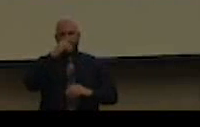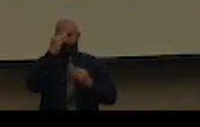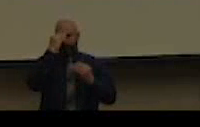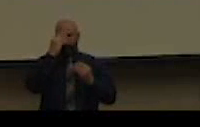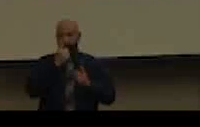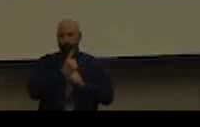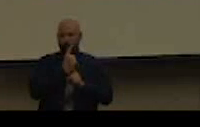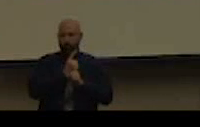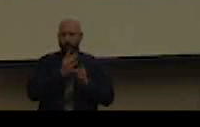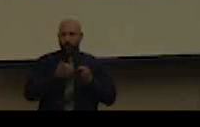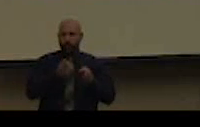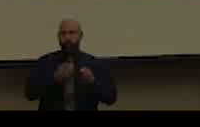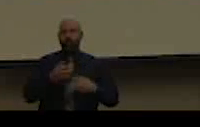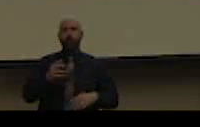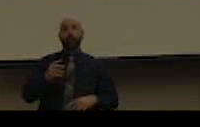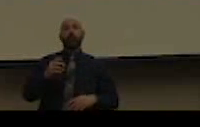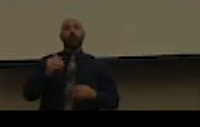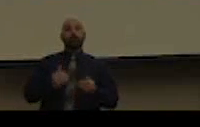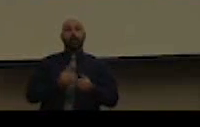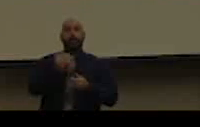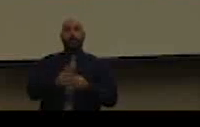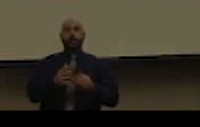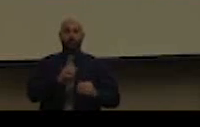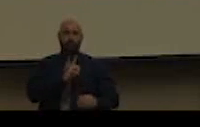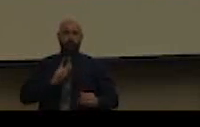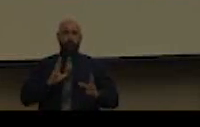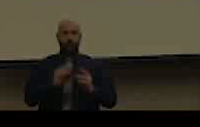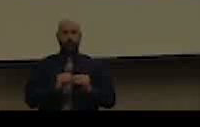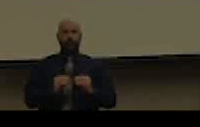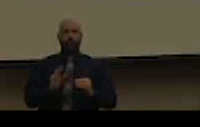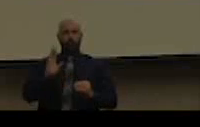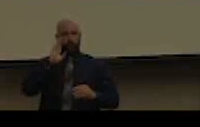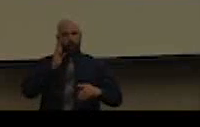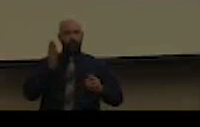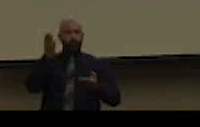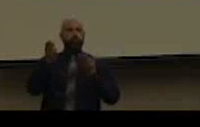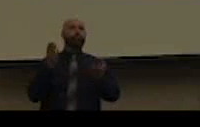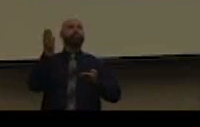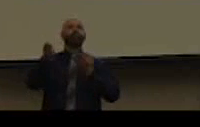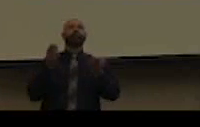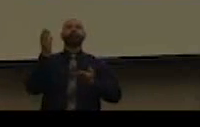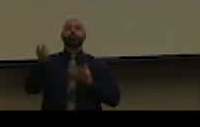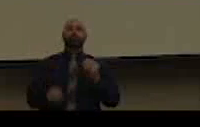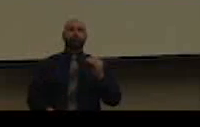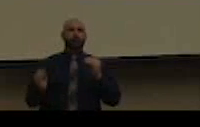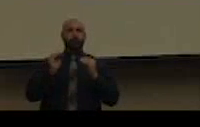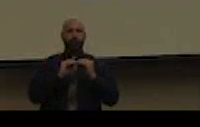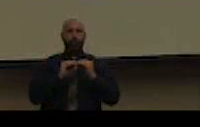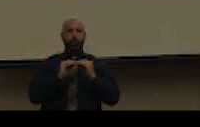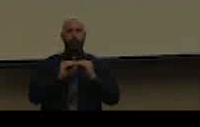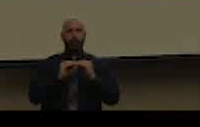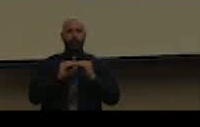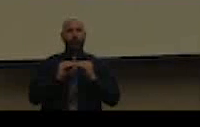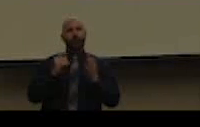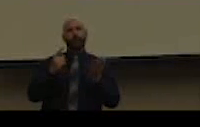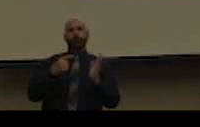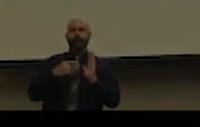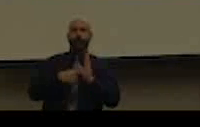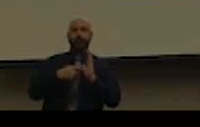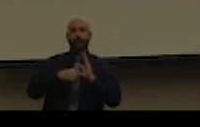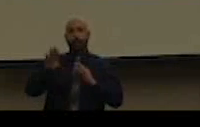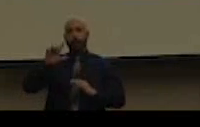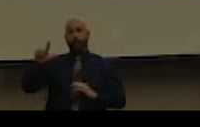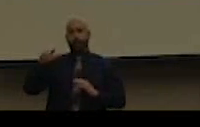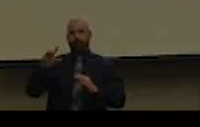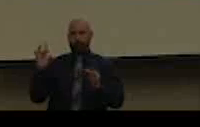session. I know there are going to be more proposals as to, you know, if a bill does have a funding stream, looking at directing it